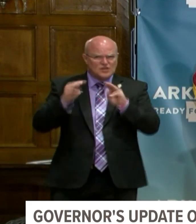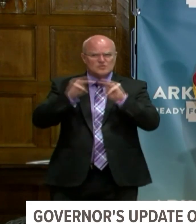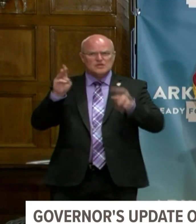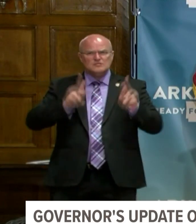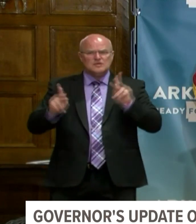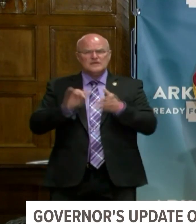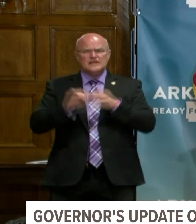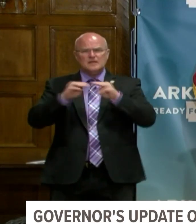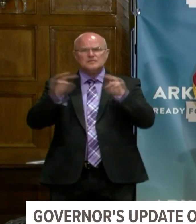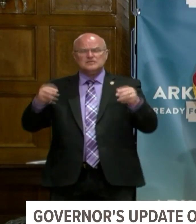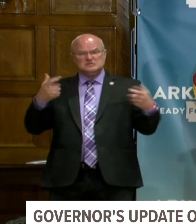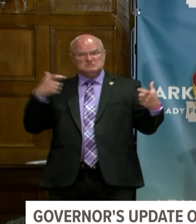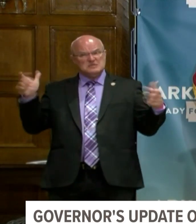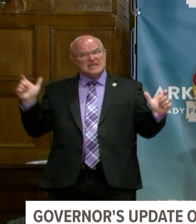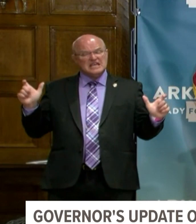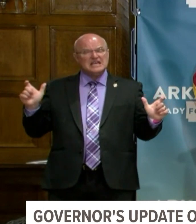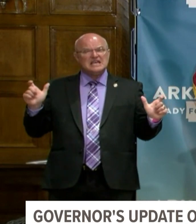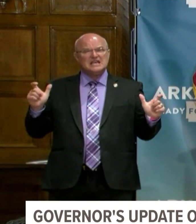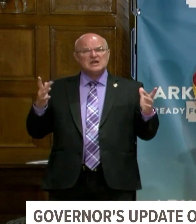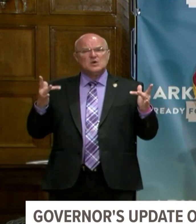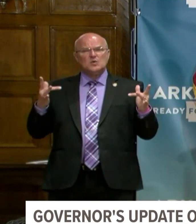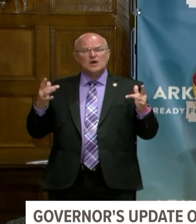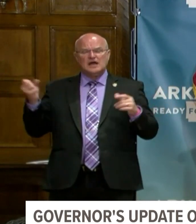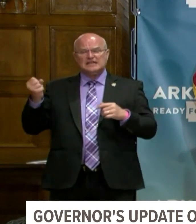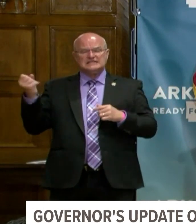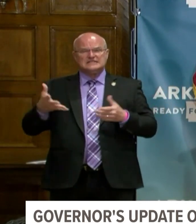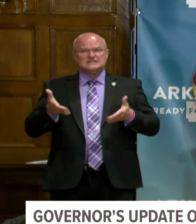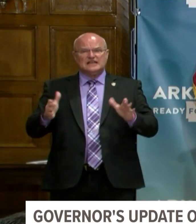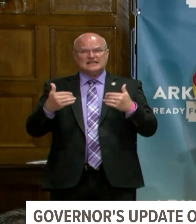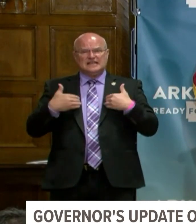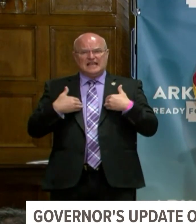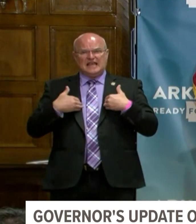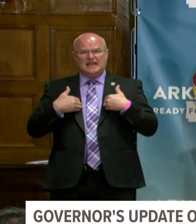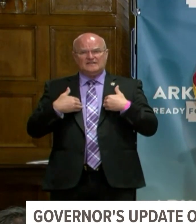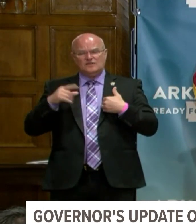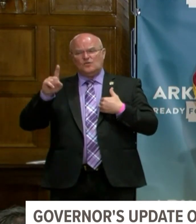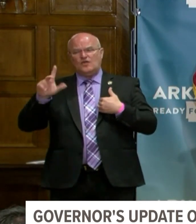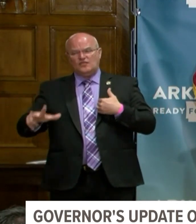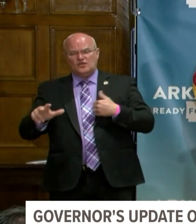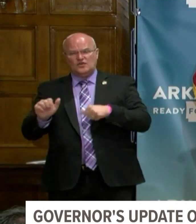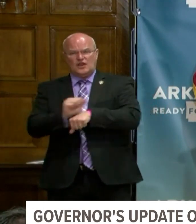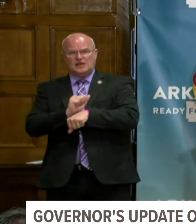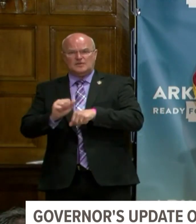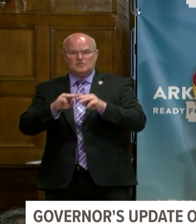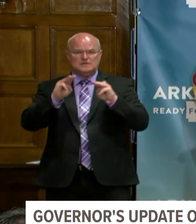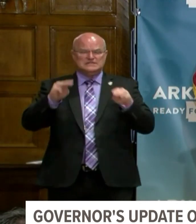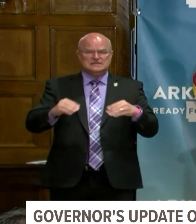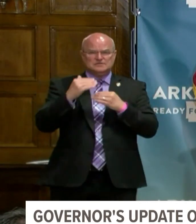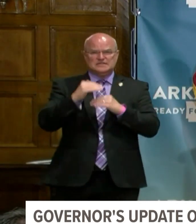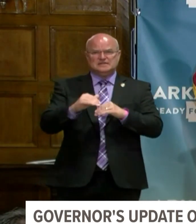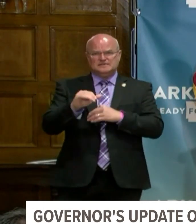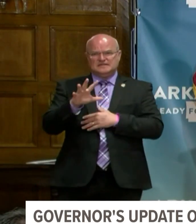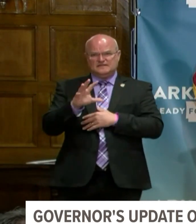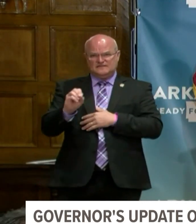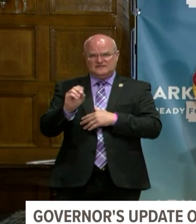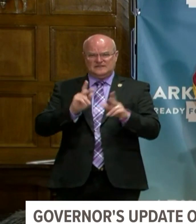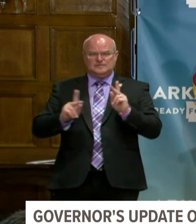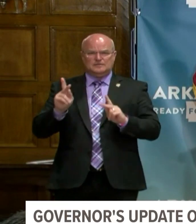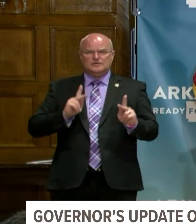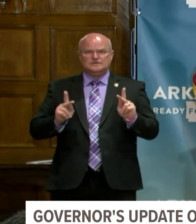people saying that museums are big. Why are casinos allowed to have a third occupancy when museums are limited to